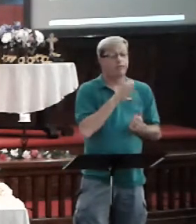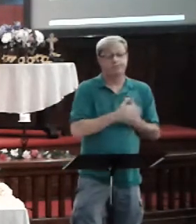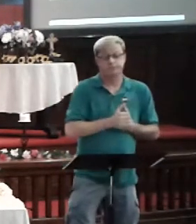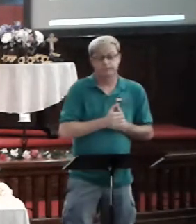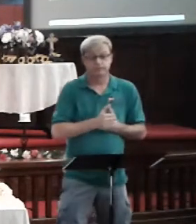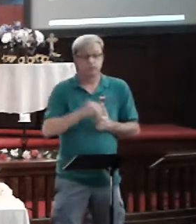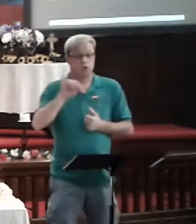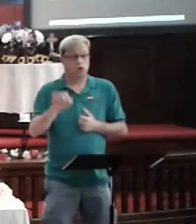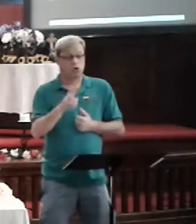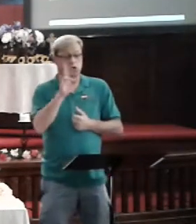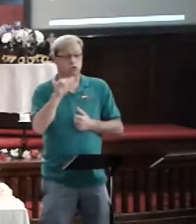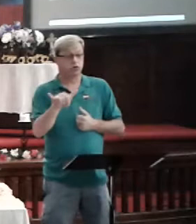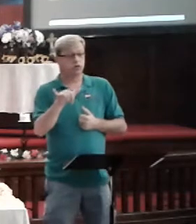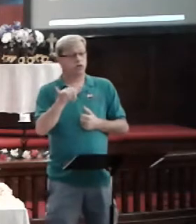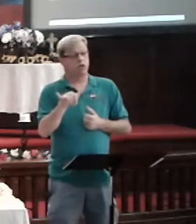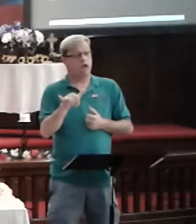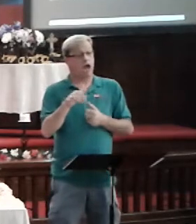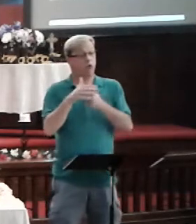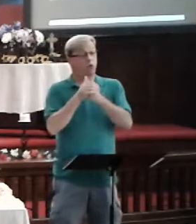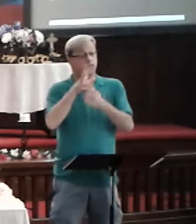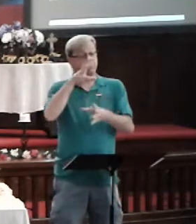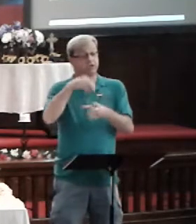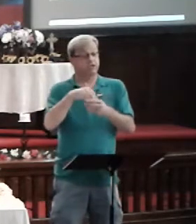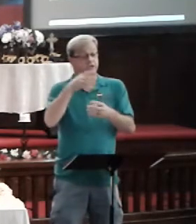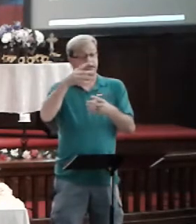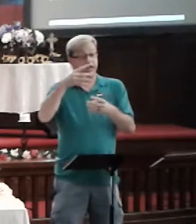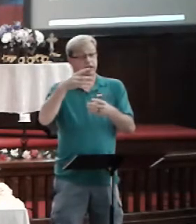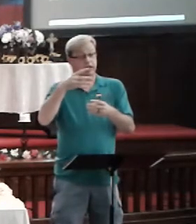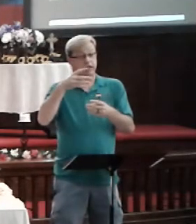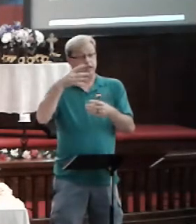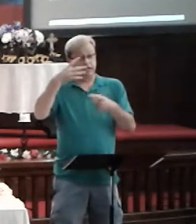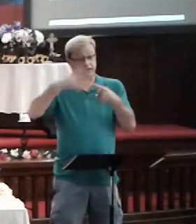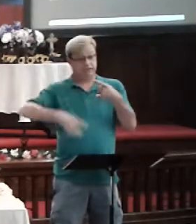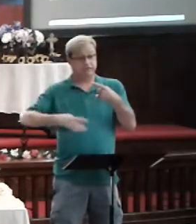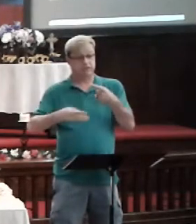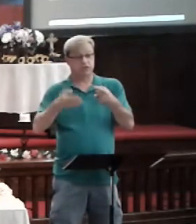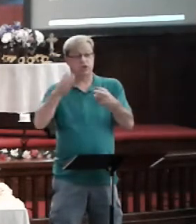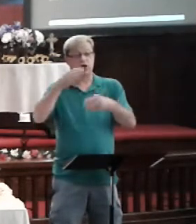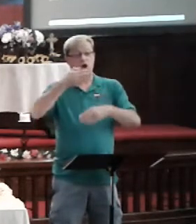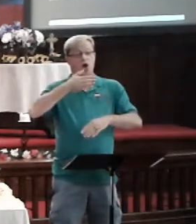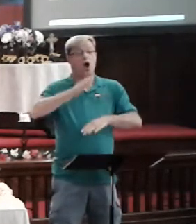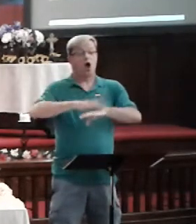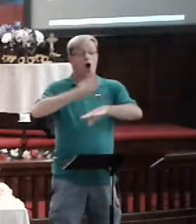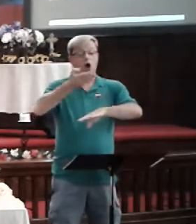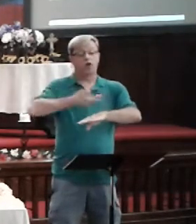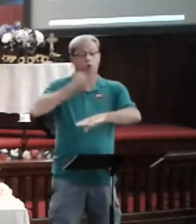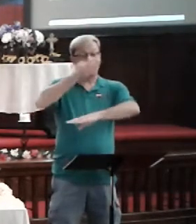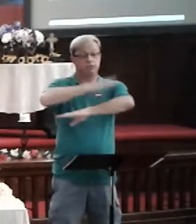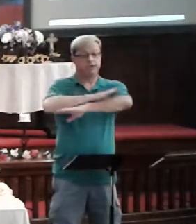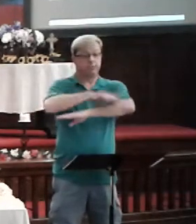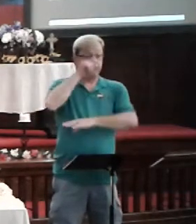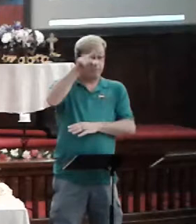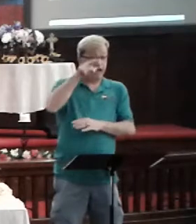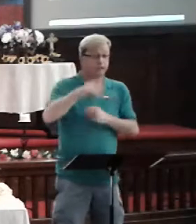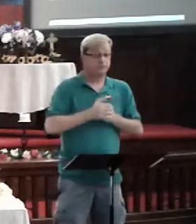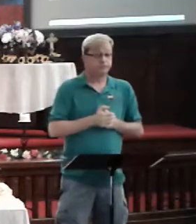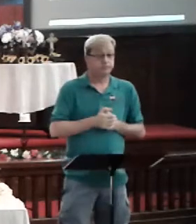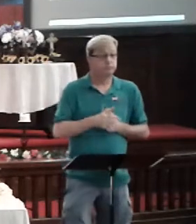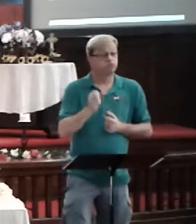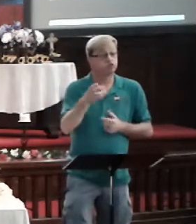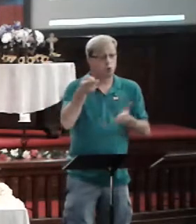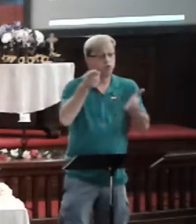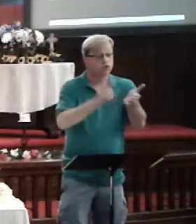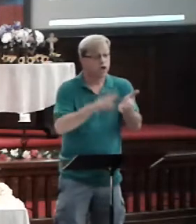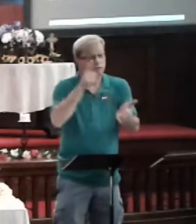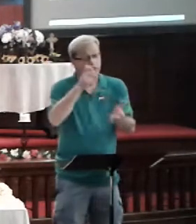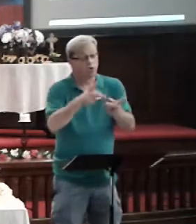The July worship participant list is back there on the welcome table, which is in the back. So sign